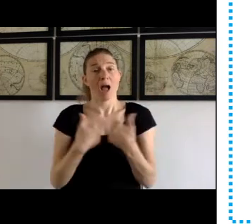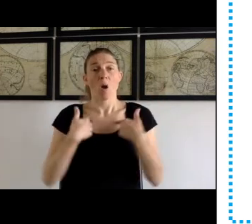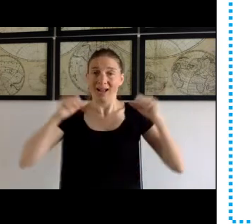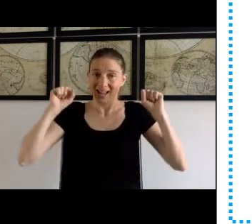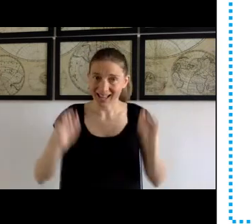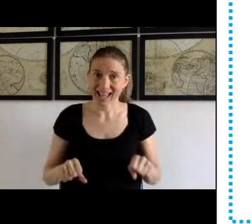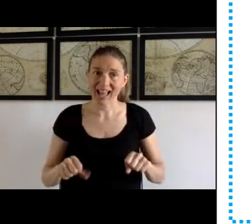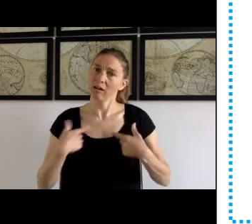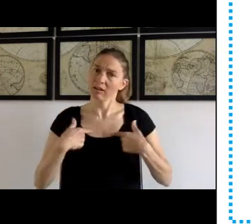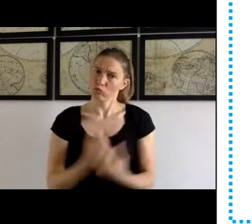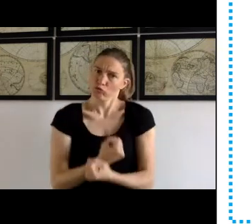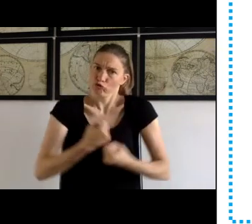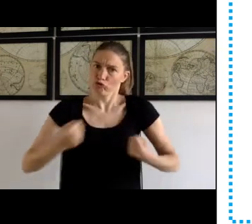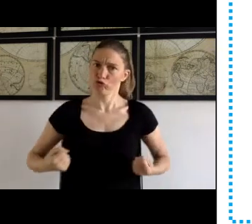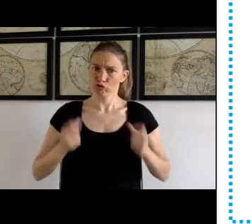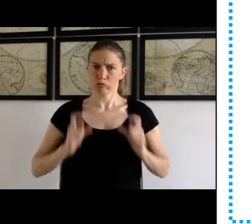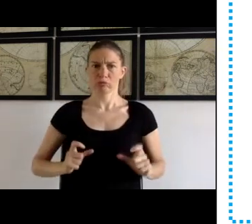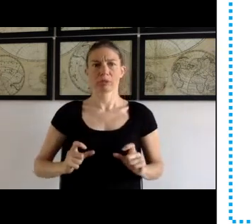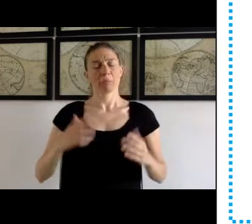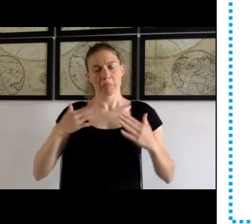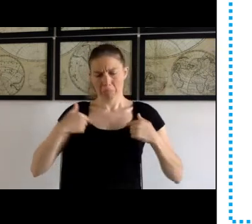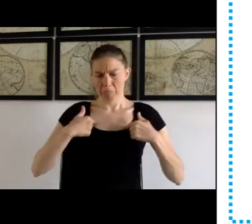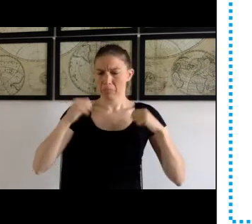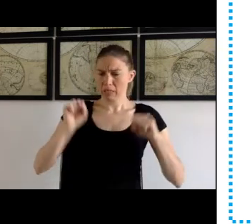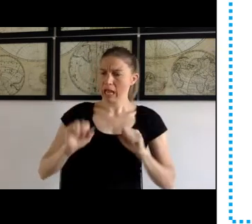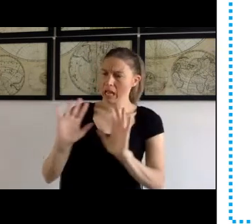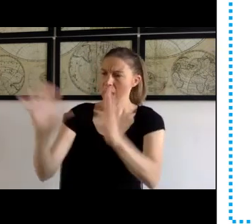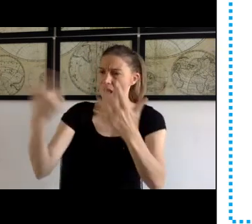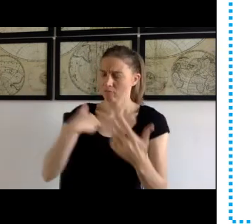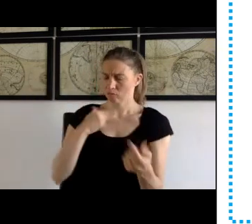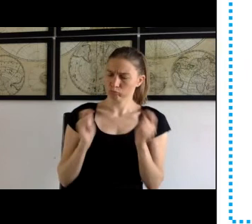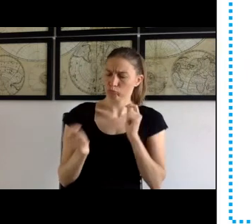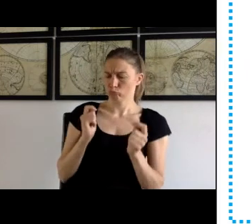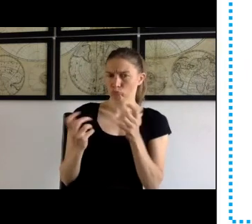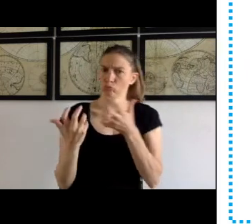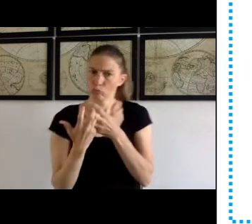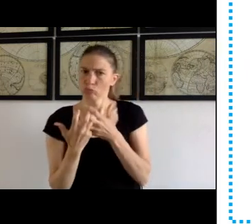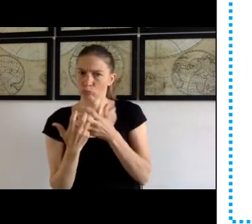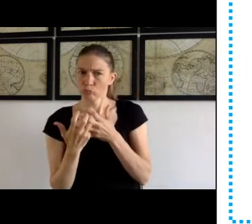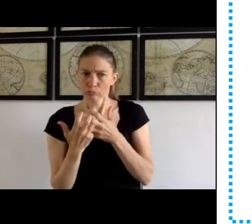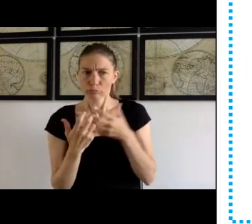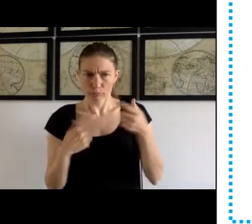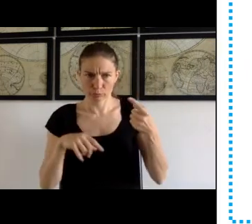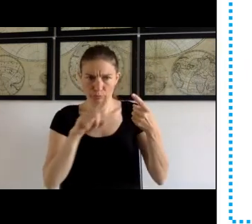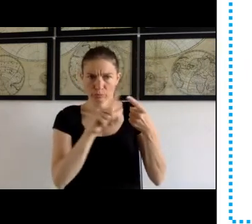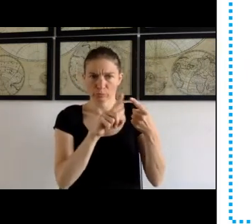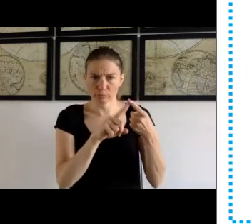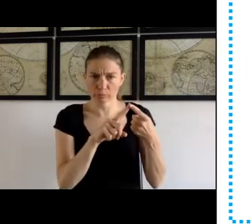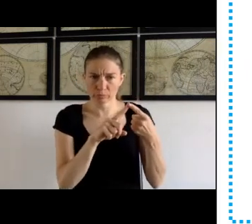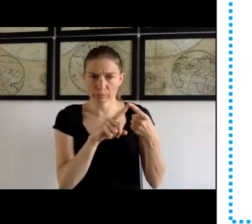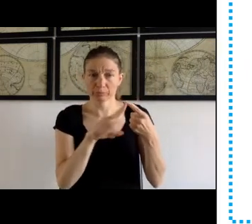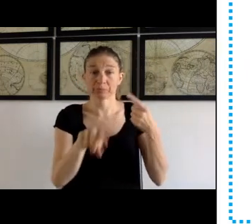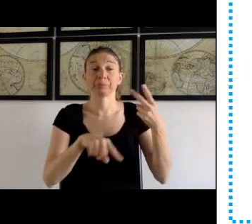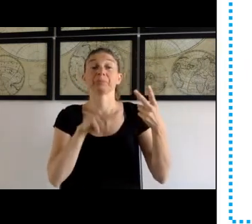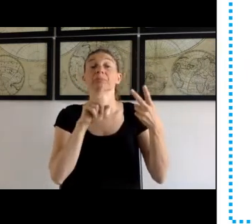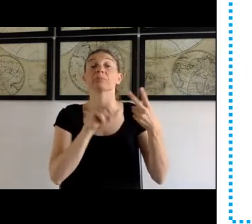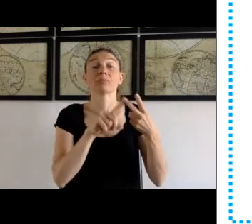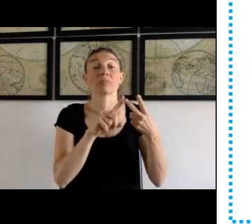in the life, I can adapt my capacity to my life. The second point are related to analysis of attitude of